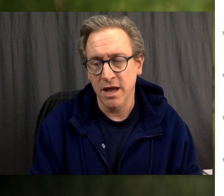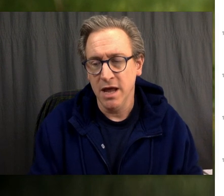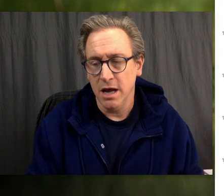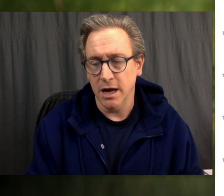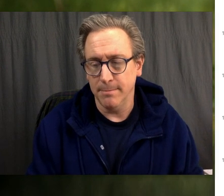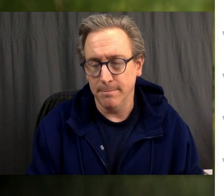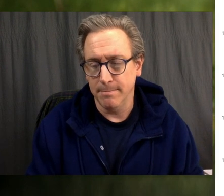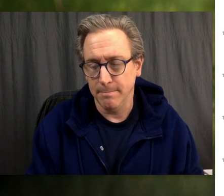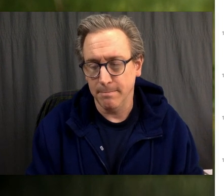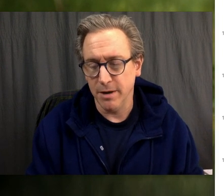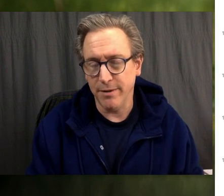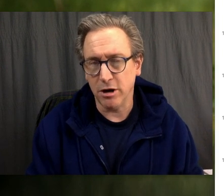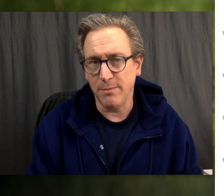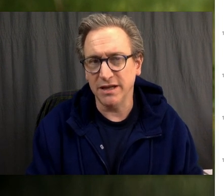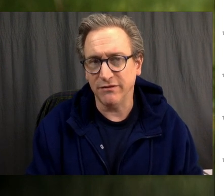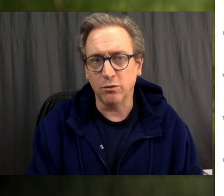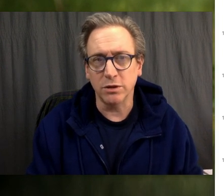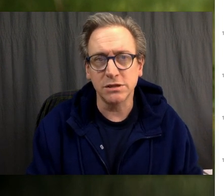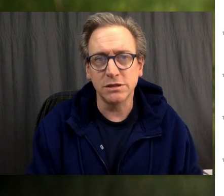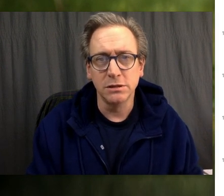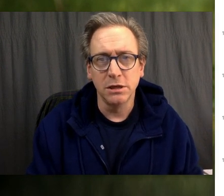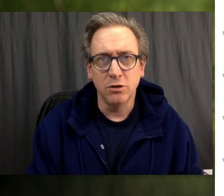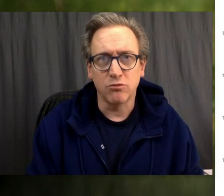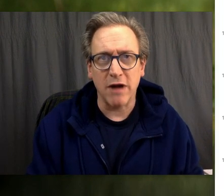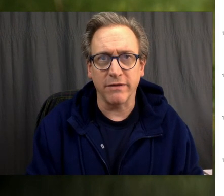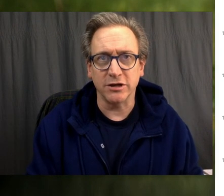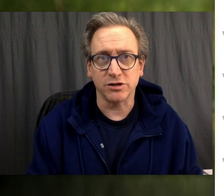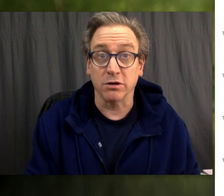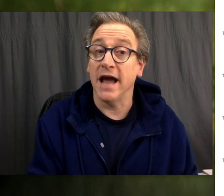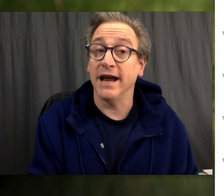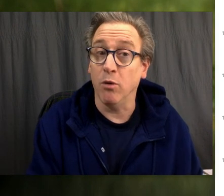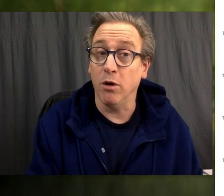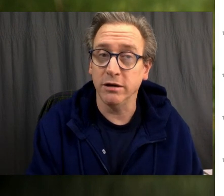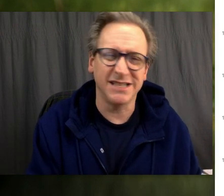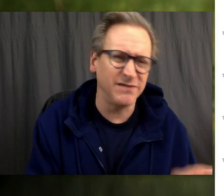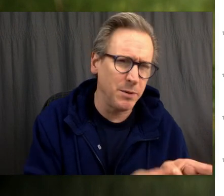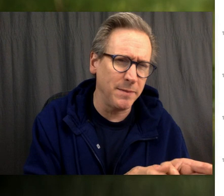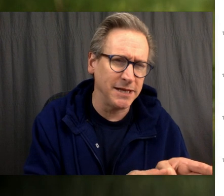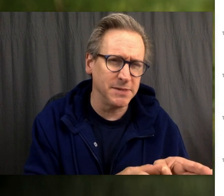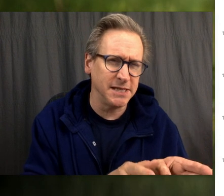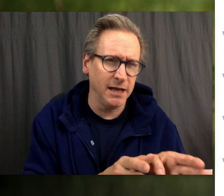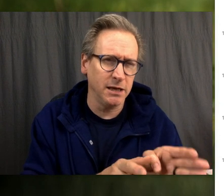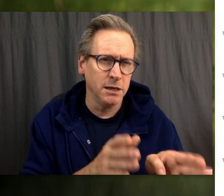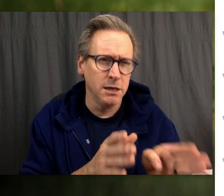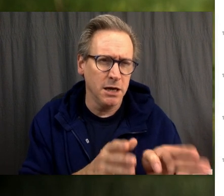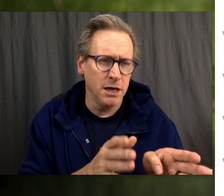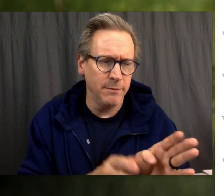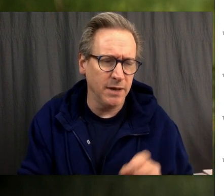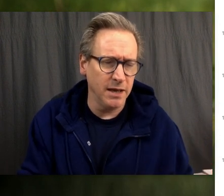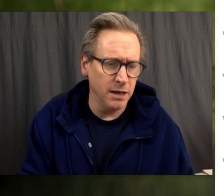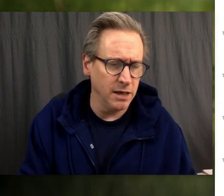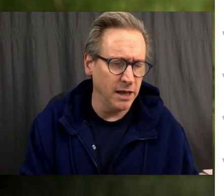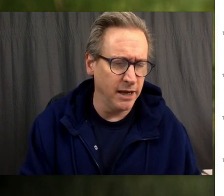vocab. Compare a couple of different ones rather than just rely on one, because if someone makes a mistake,